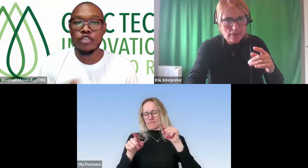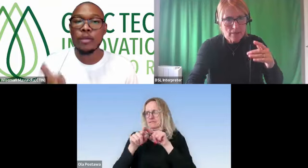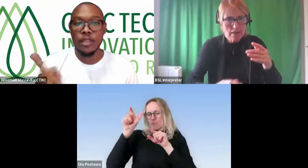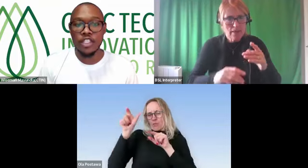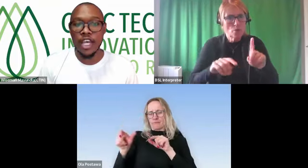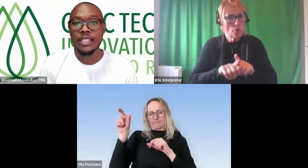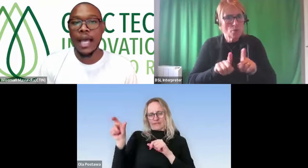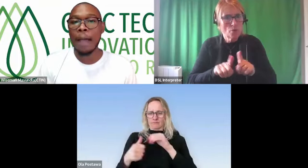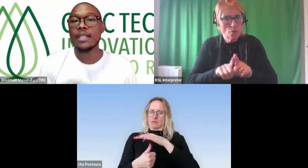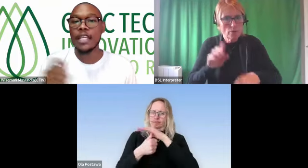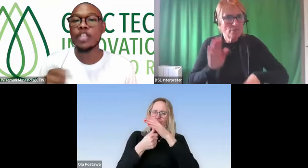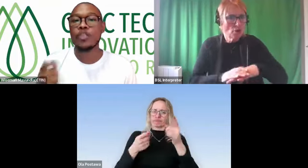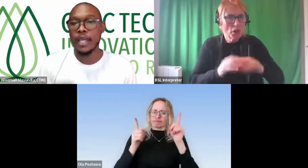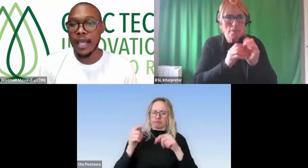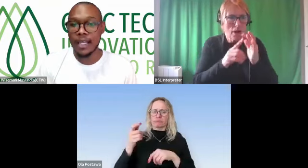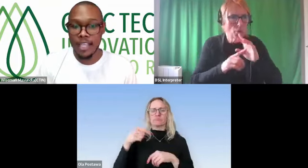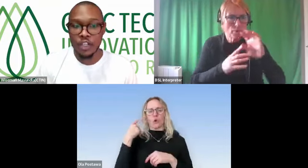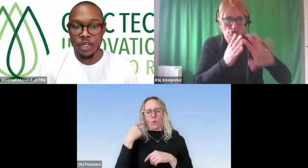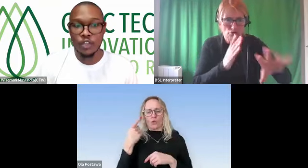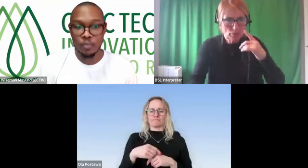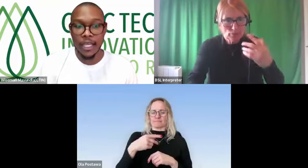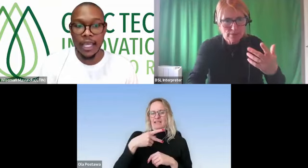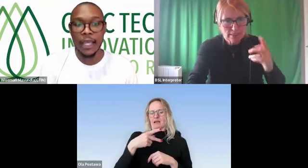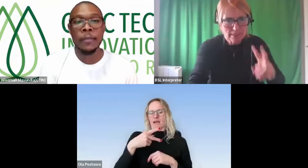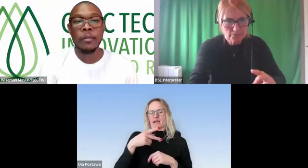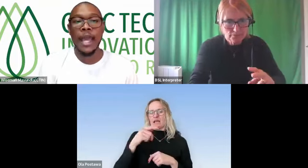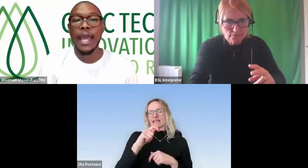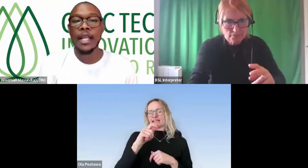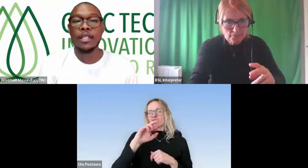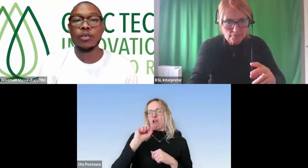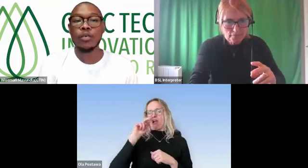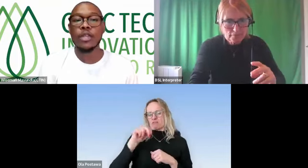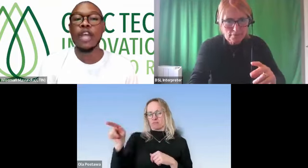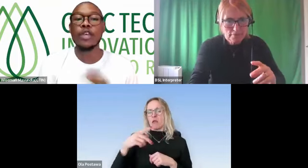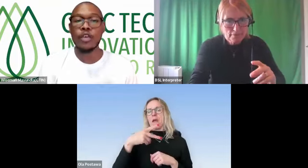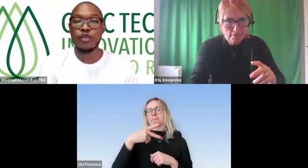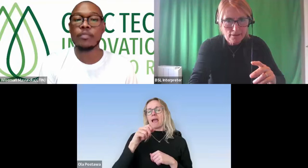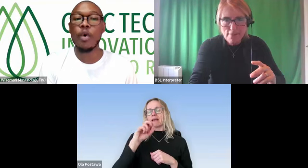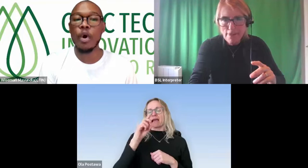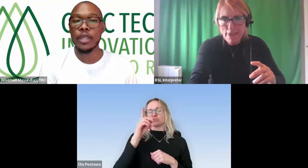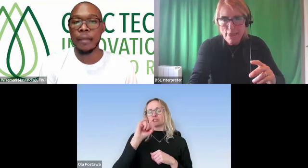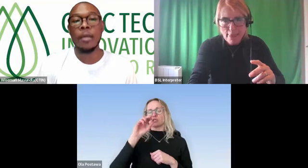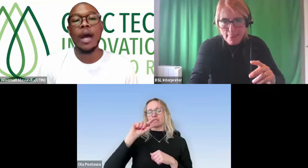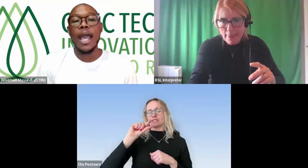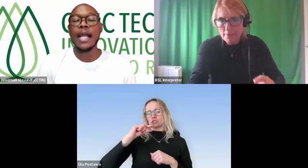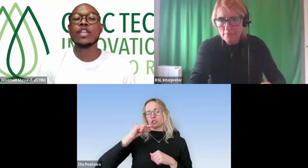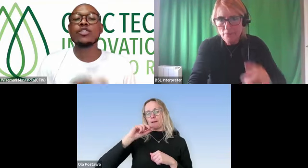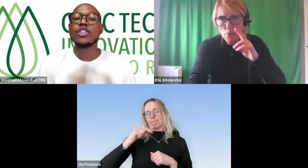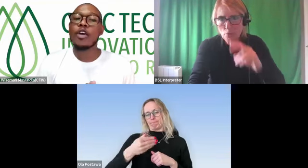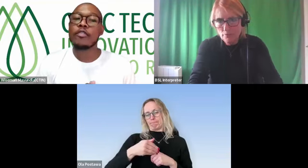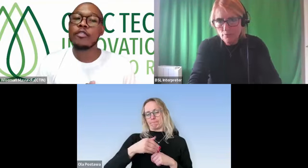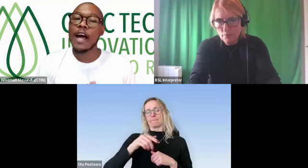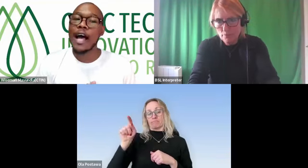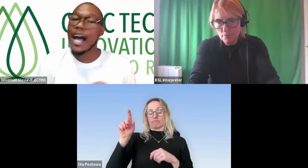bios will be dropped on the chat as each speaker is actually speaking, and then you can read more on them. And